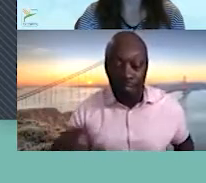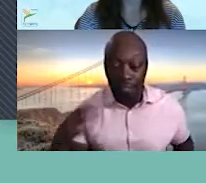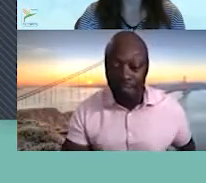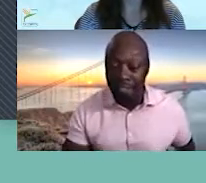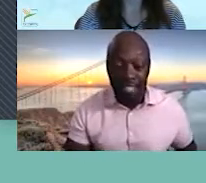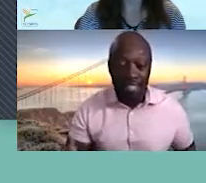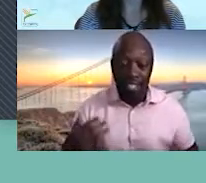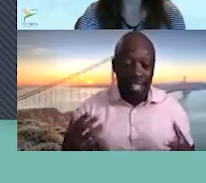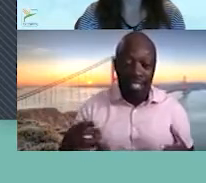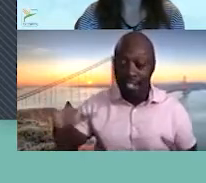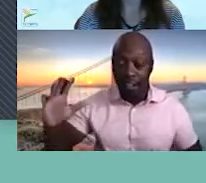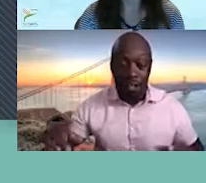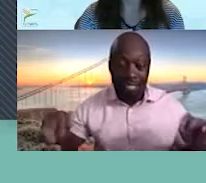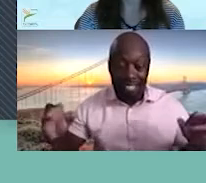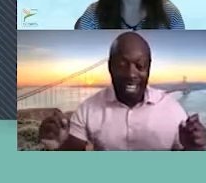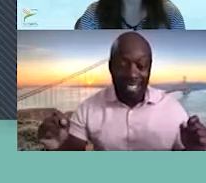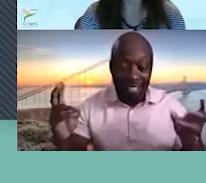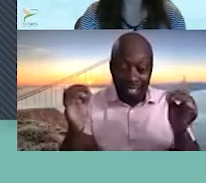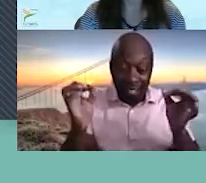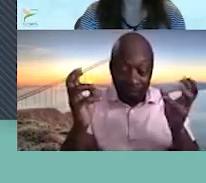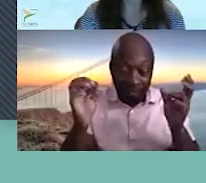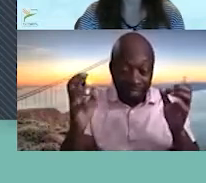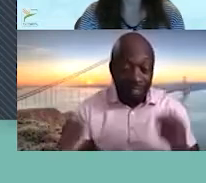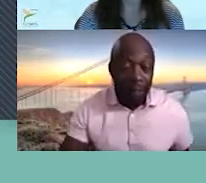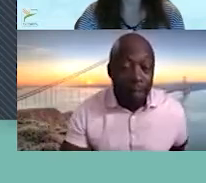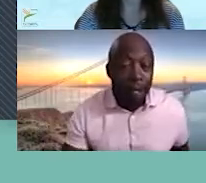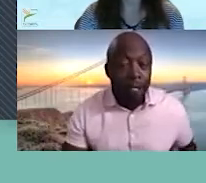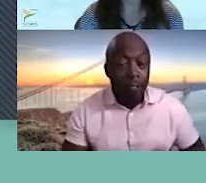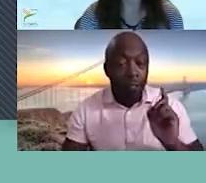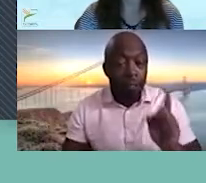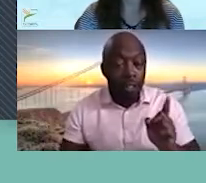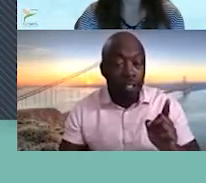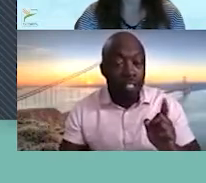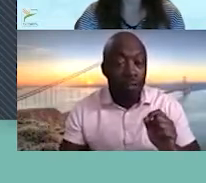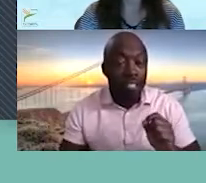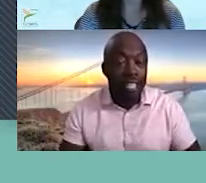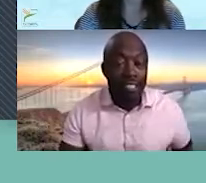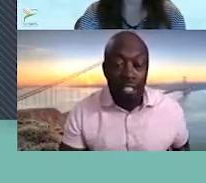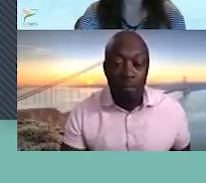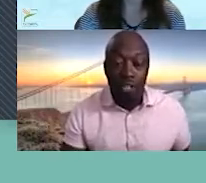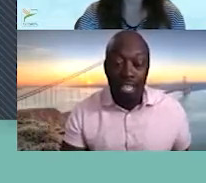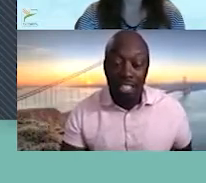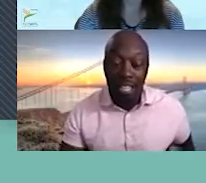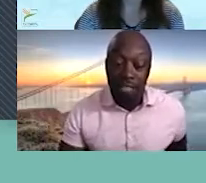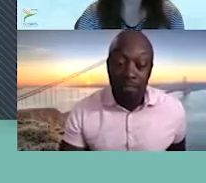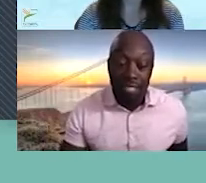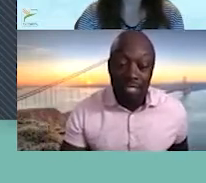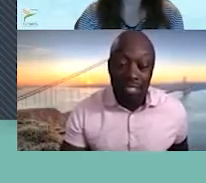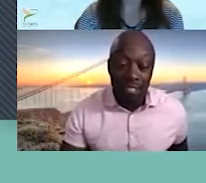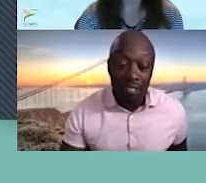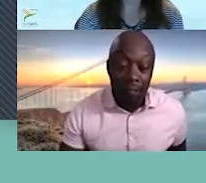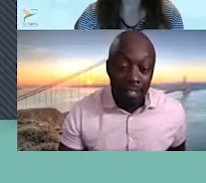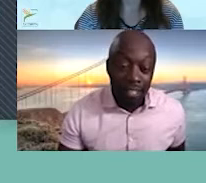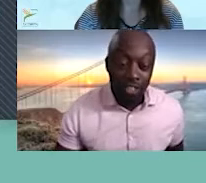skills, their feet, their head, their arms and hands and fingers. So I'm gonna show you this one, that's communication that was